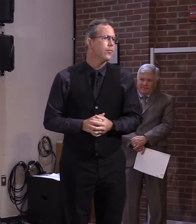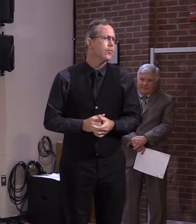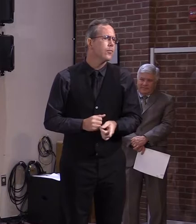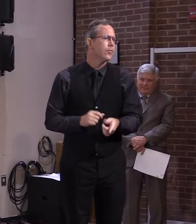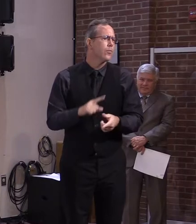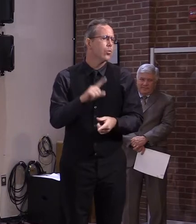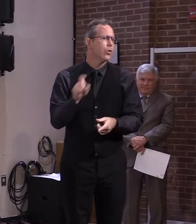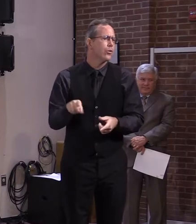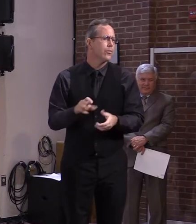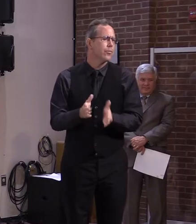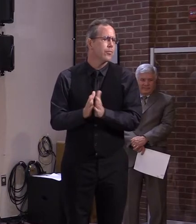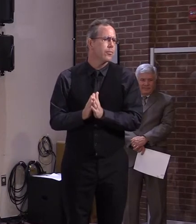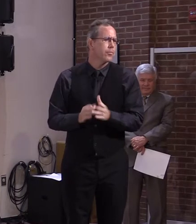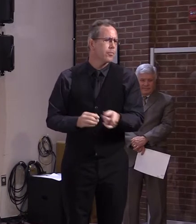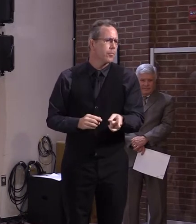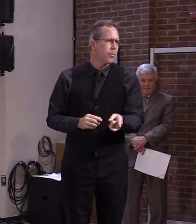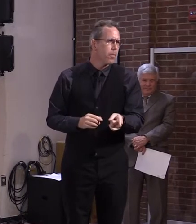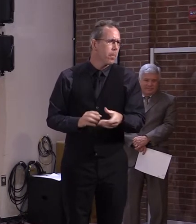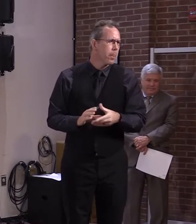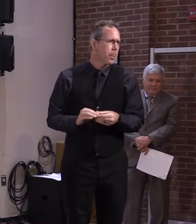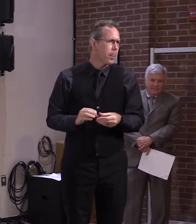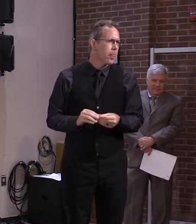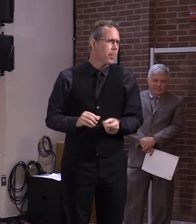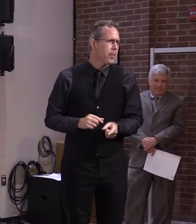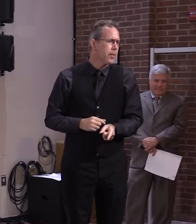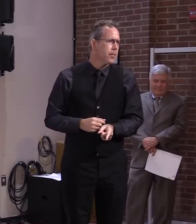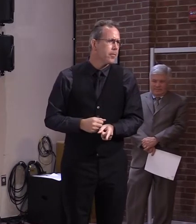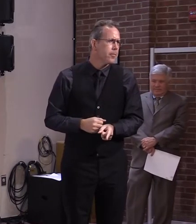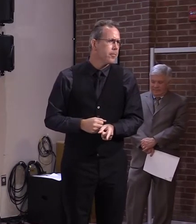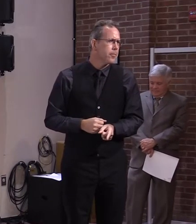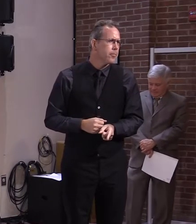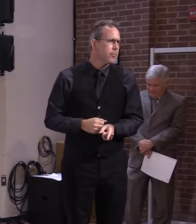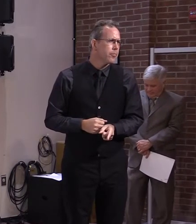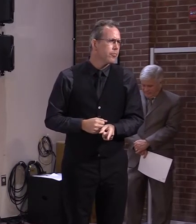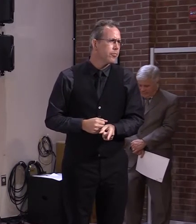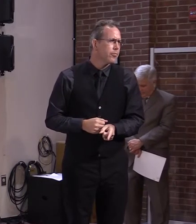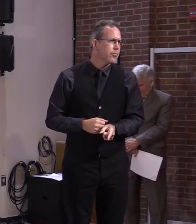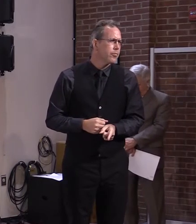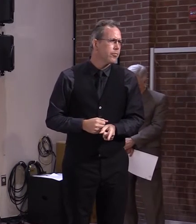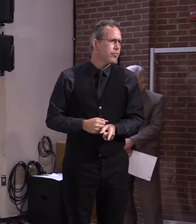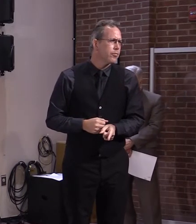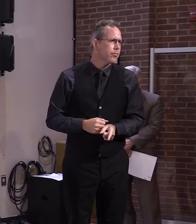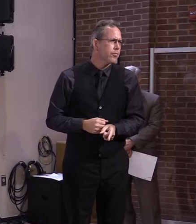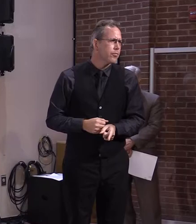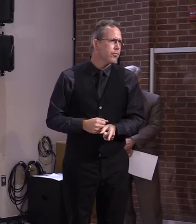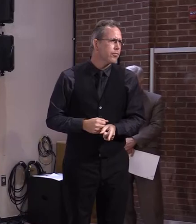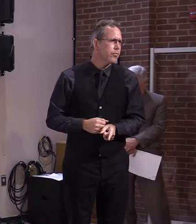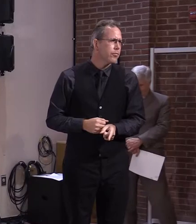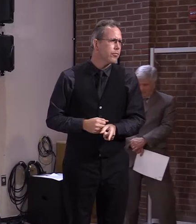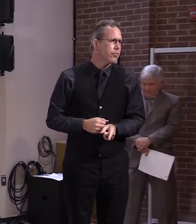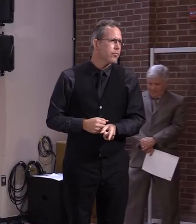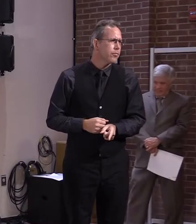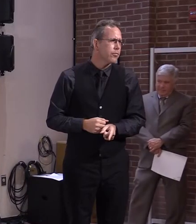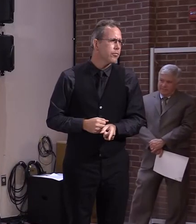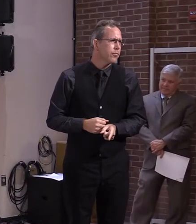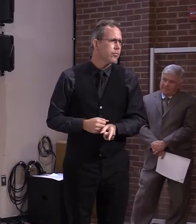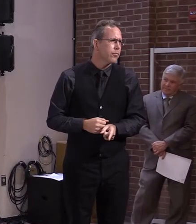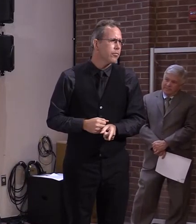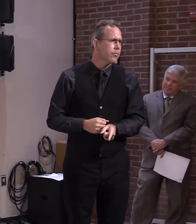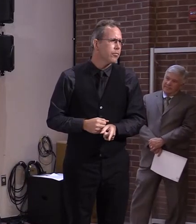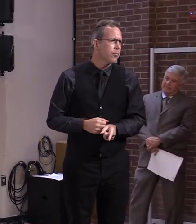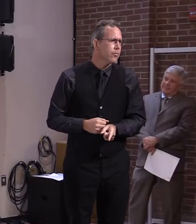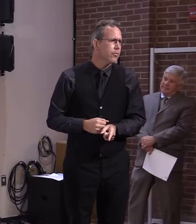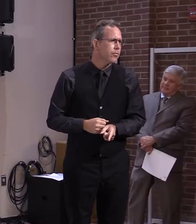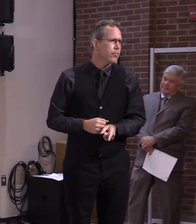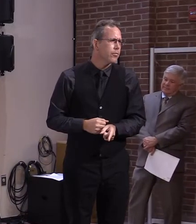Department of Public Safety to be able to properly roll out that Valcourt dispatch and record system. It sounded last week it